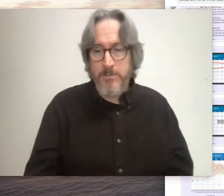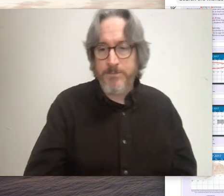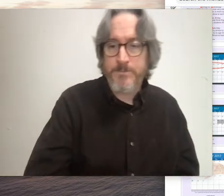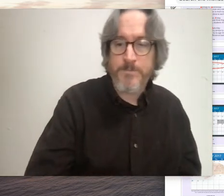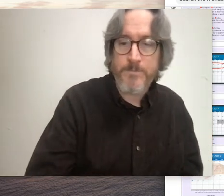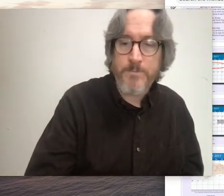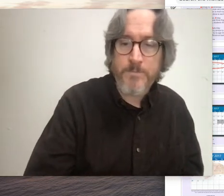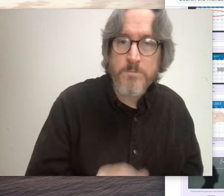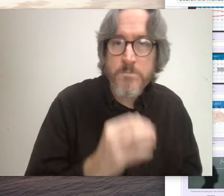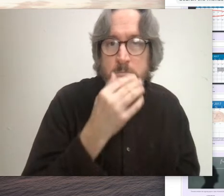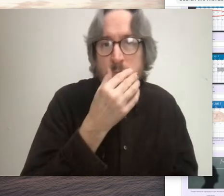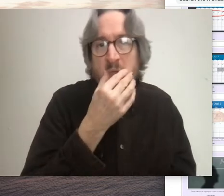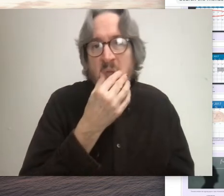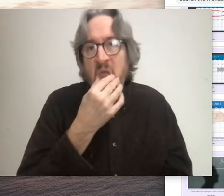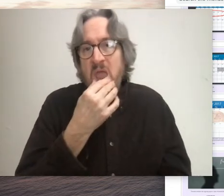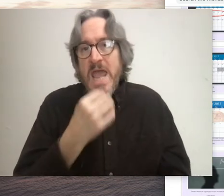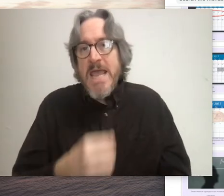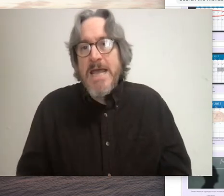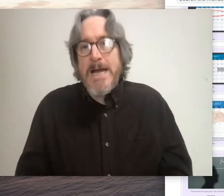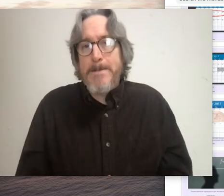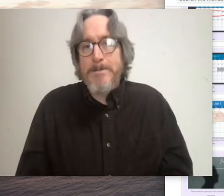ASL.